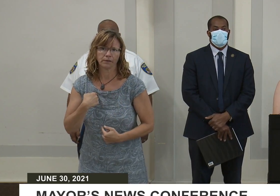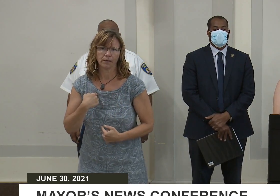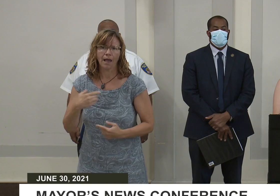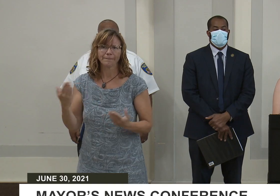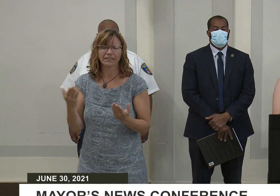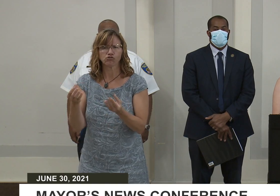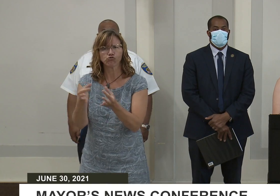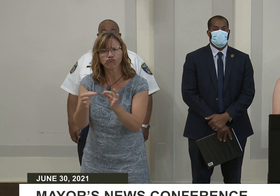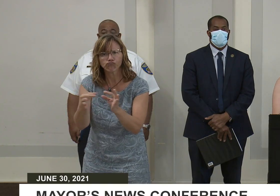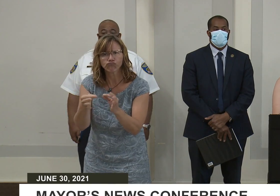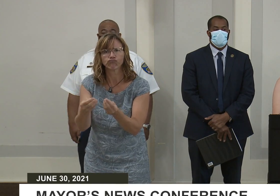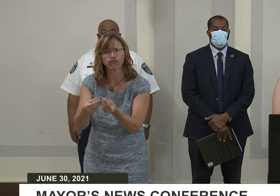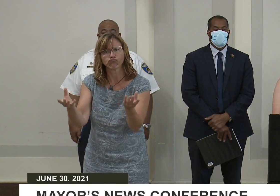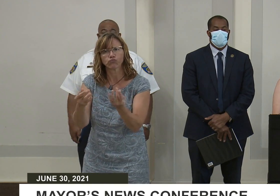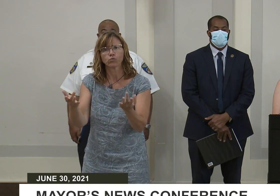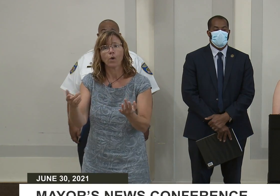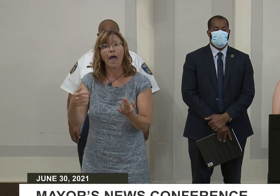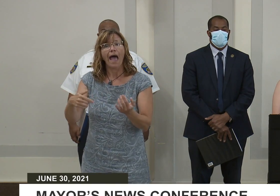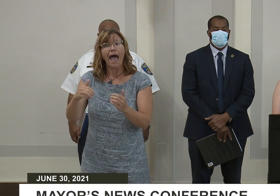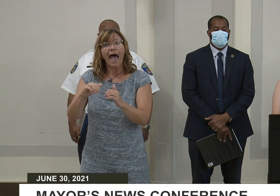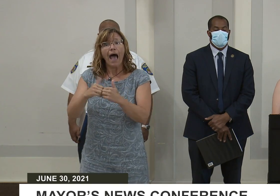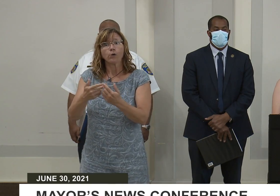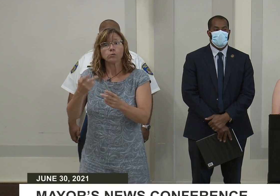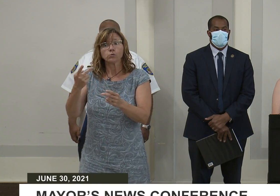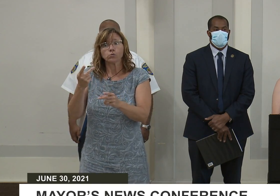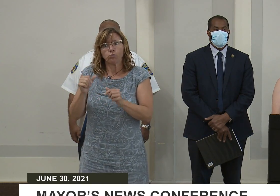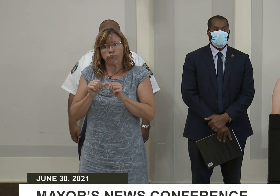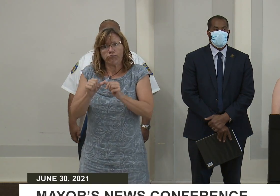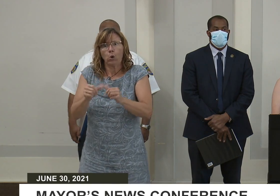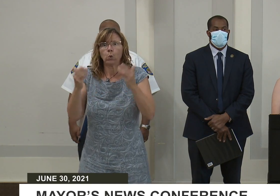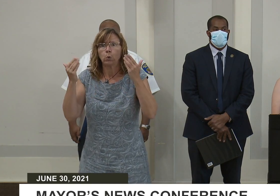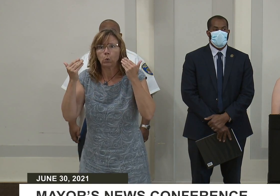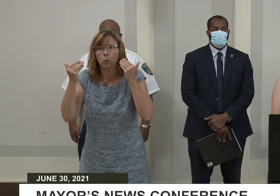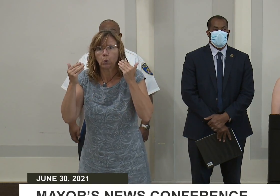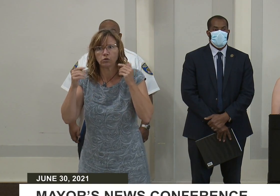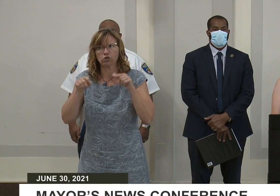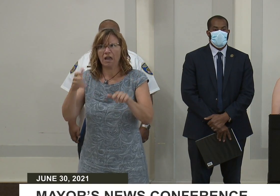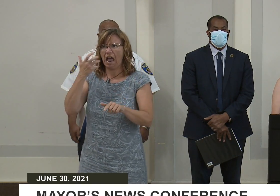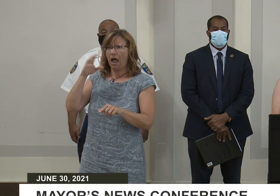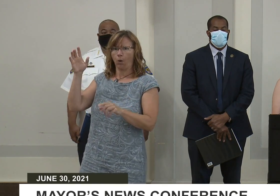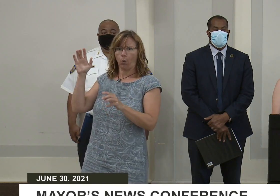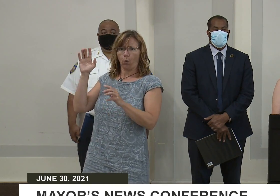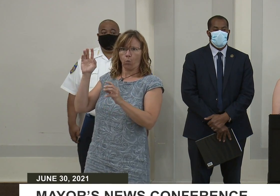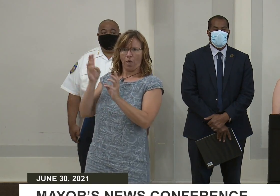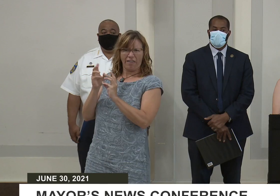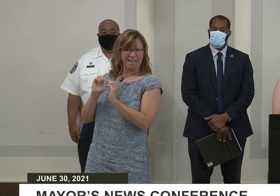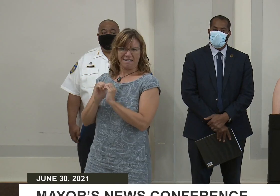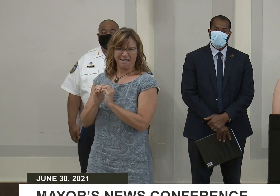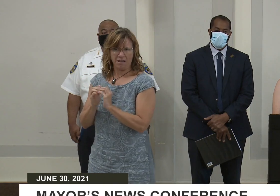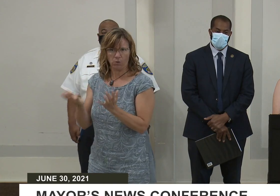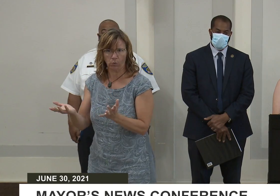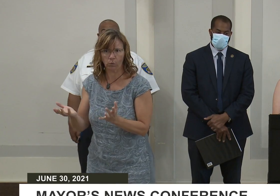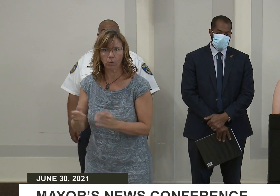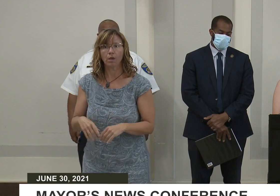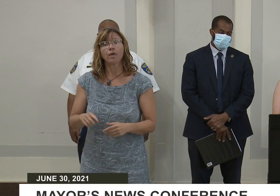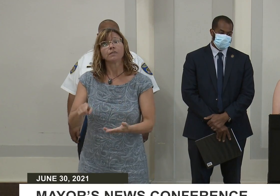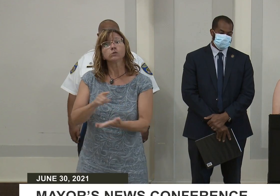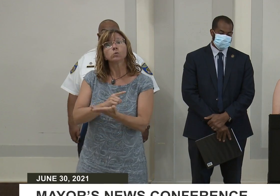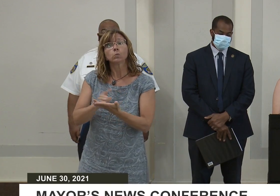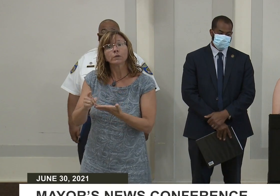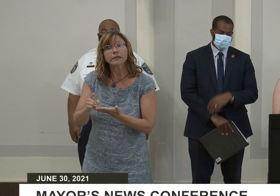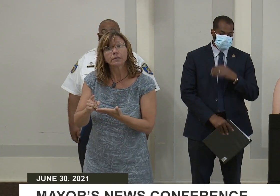extreme heat. So this week, Baltimore's Health Commissioner issued a Code Red extreme heat declaration that lasts through today, June